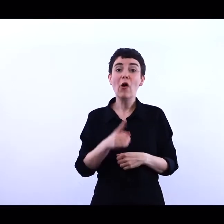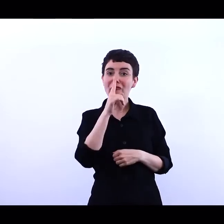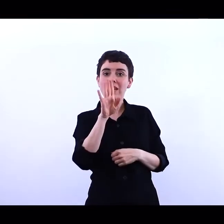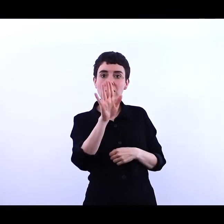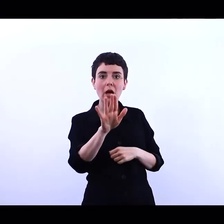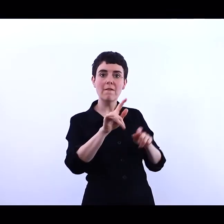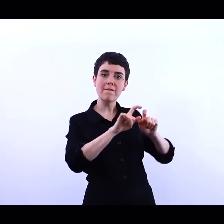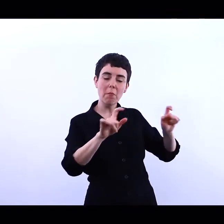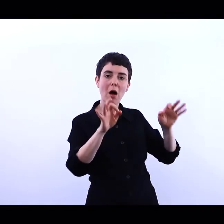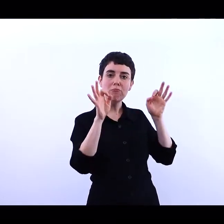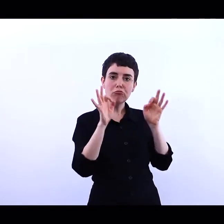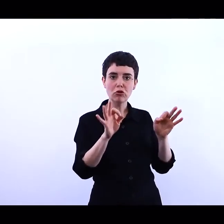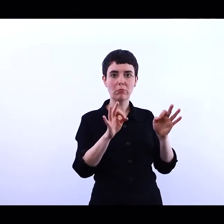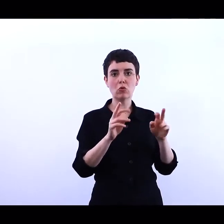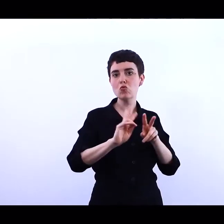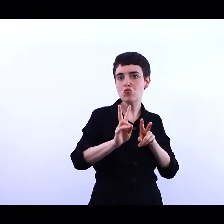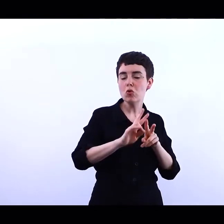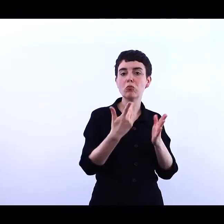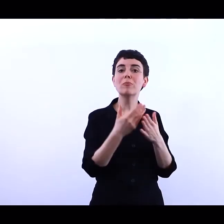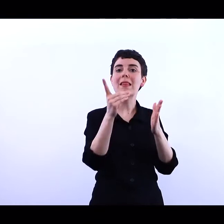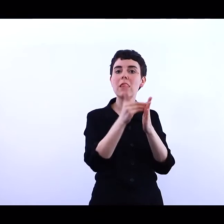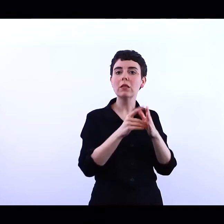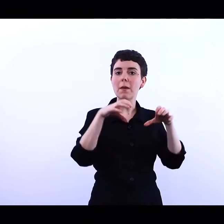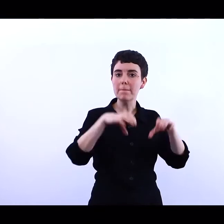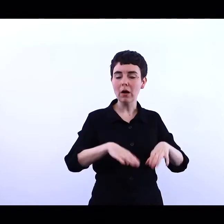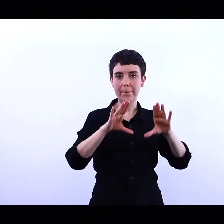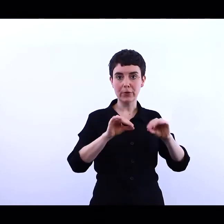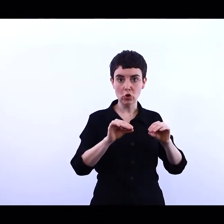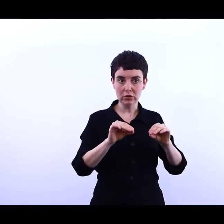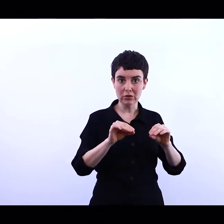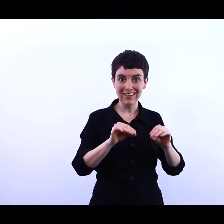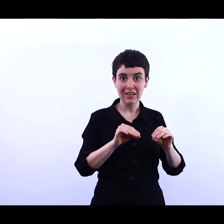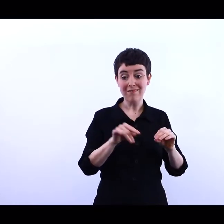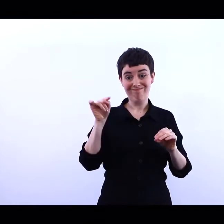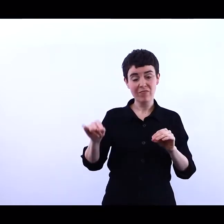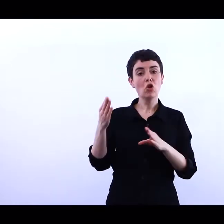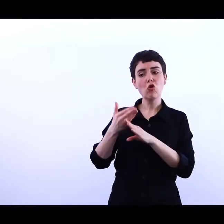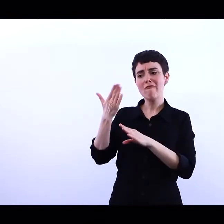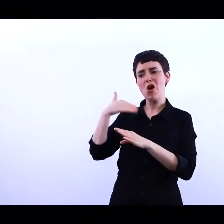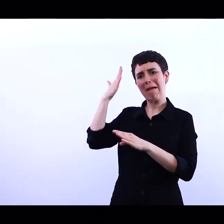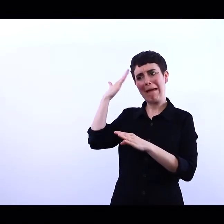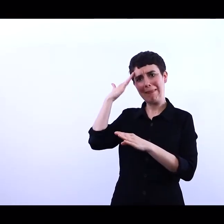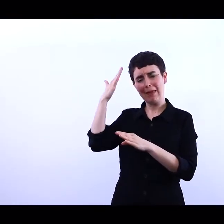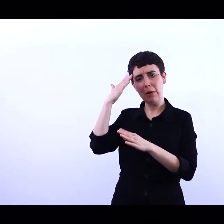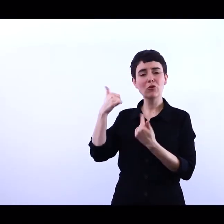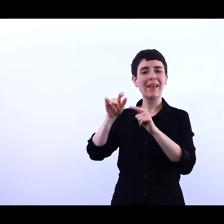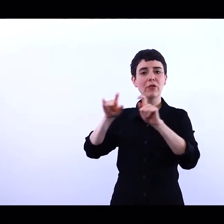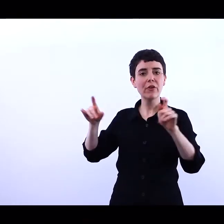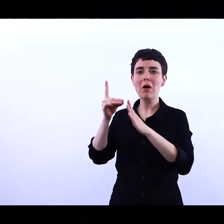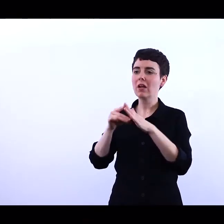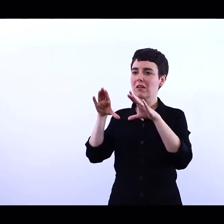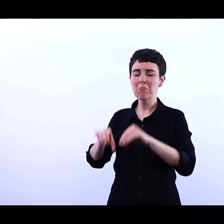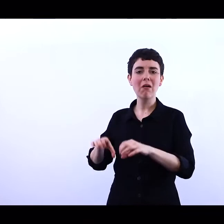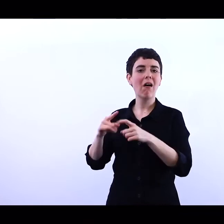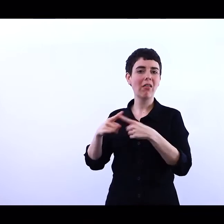let's say a database, for example, that a potential candidate has used previously, they haven't used it in the ways your organization